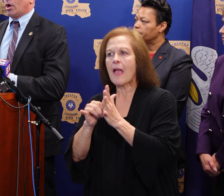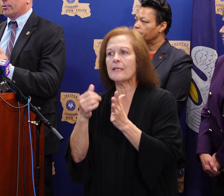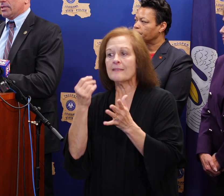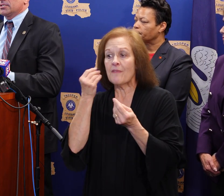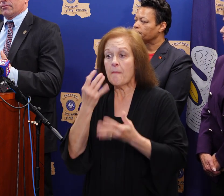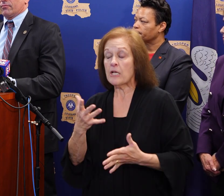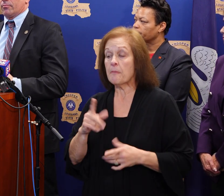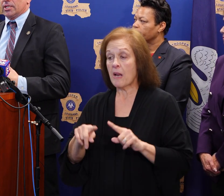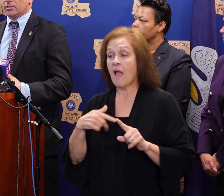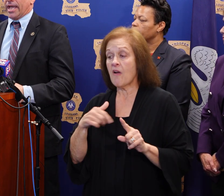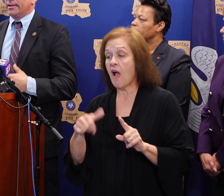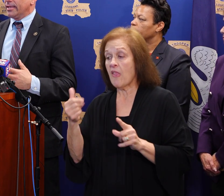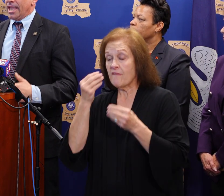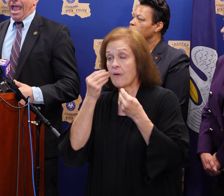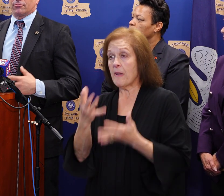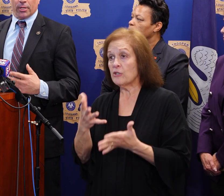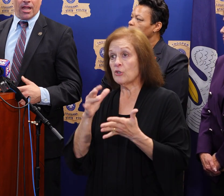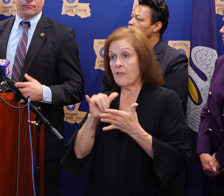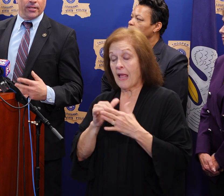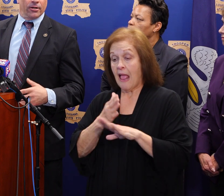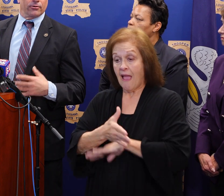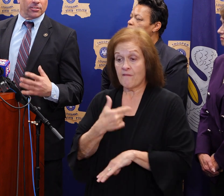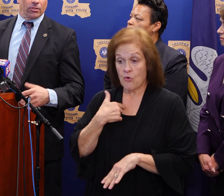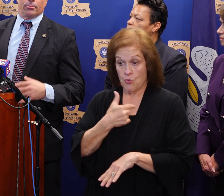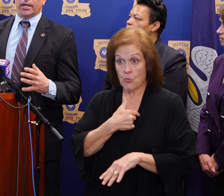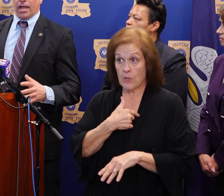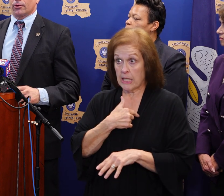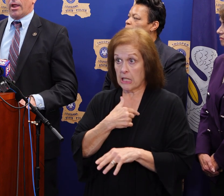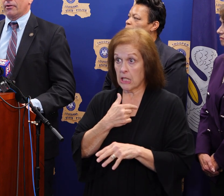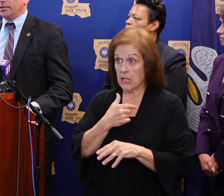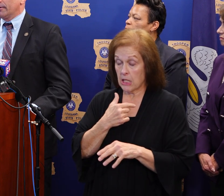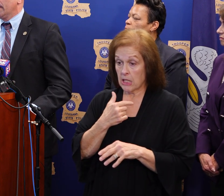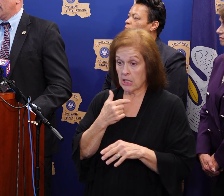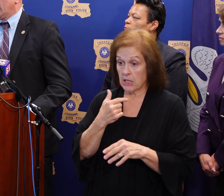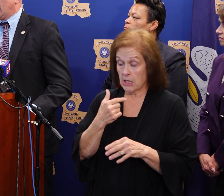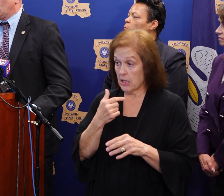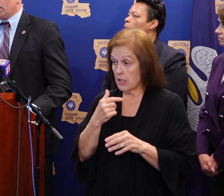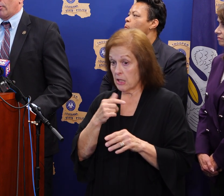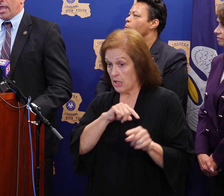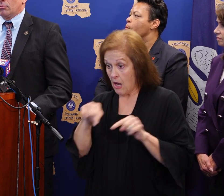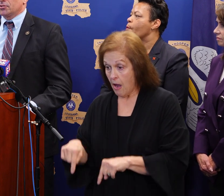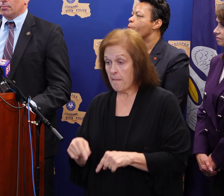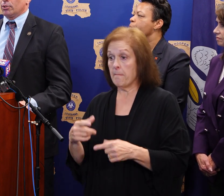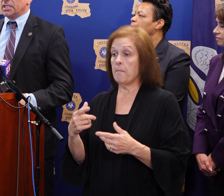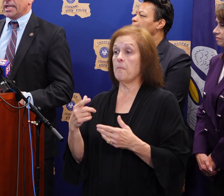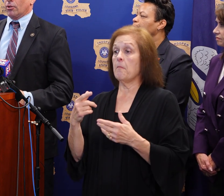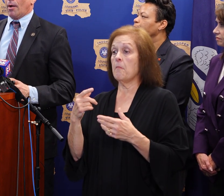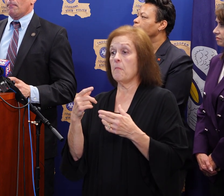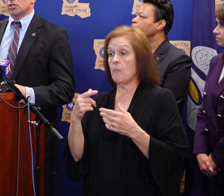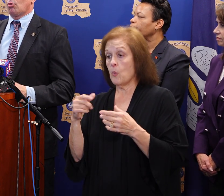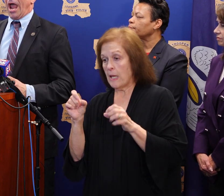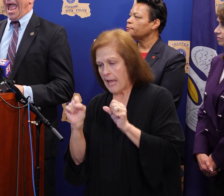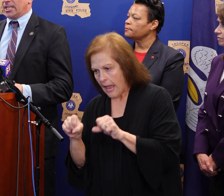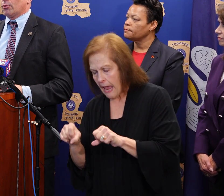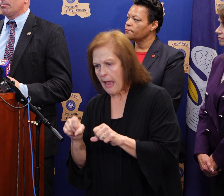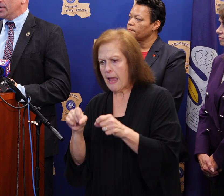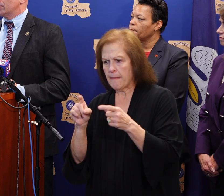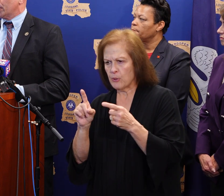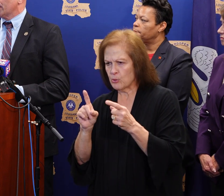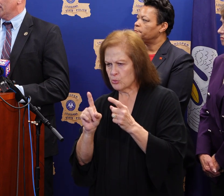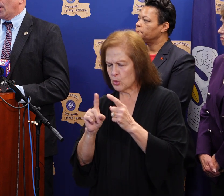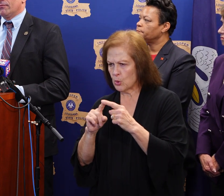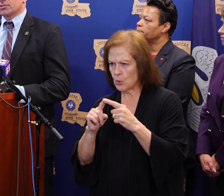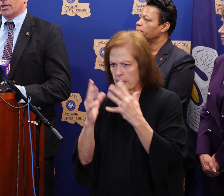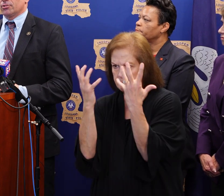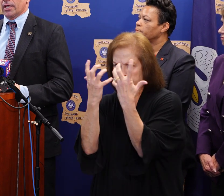information, but there were other pieces of information that after we got our feet under us a little bit and on the ground here, we were able to put together a much more accurate